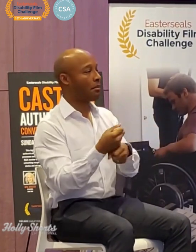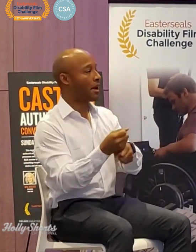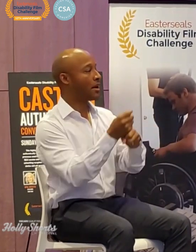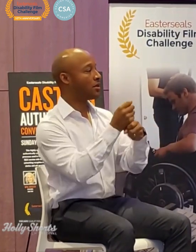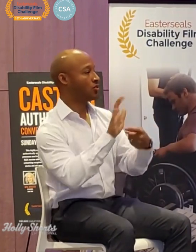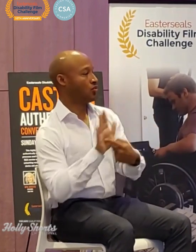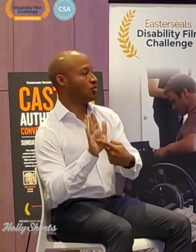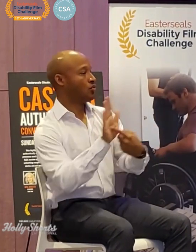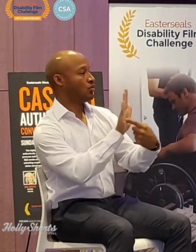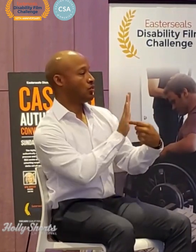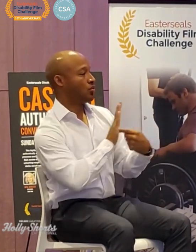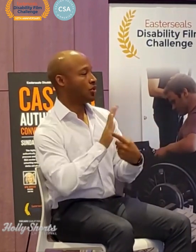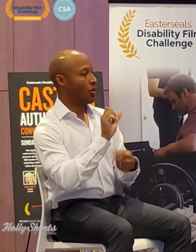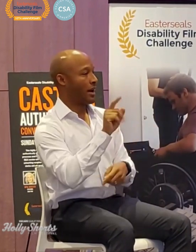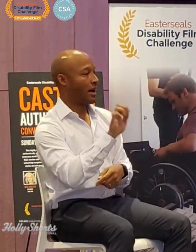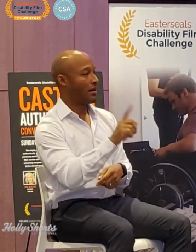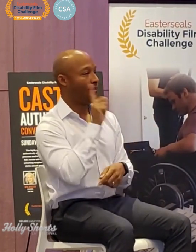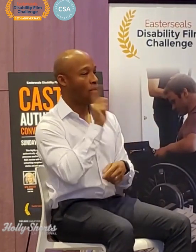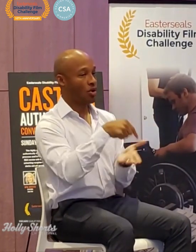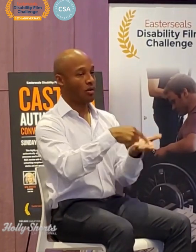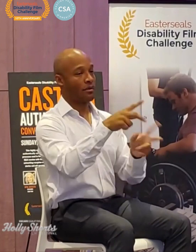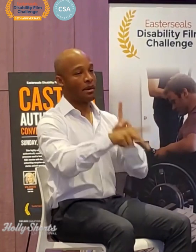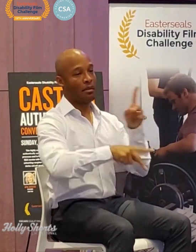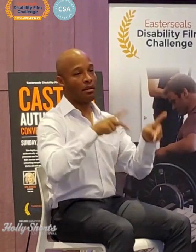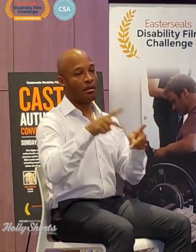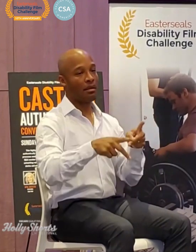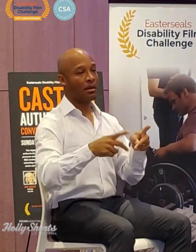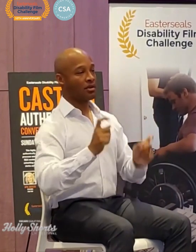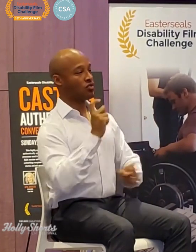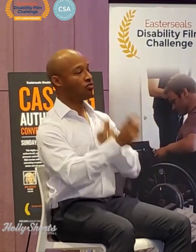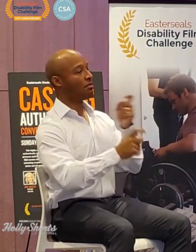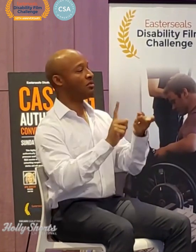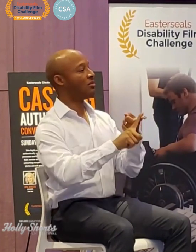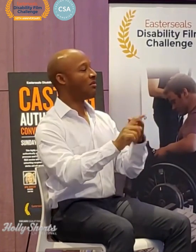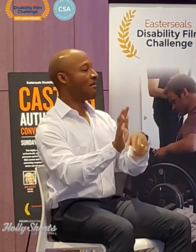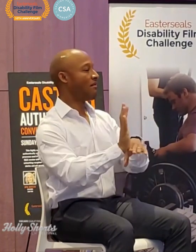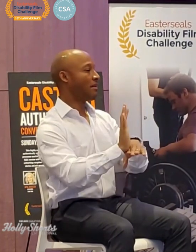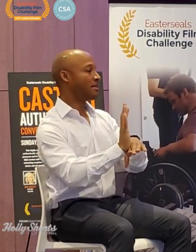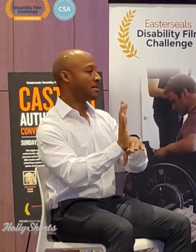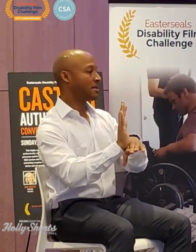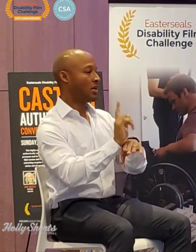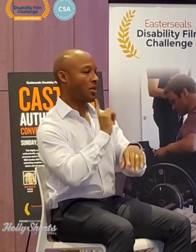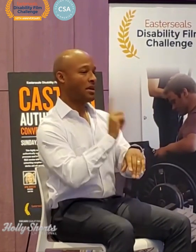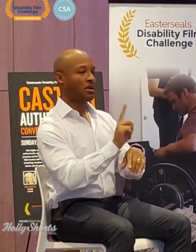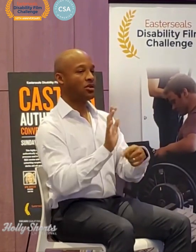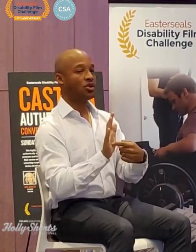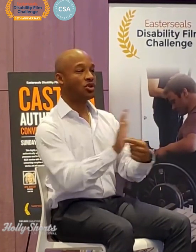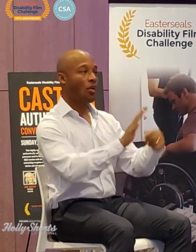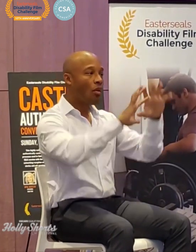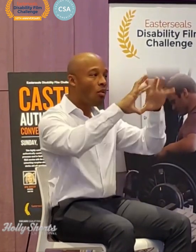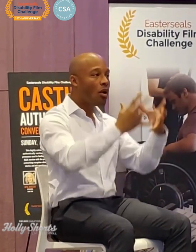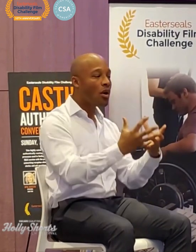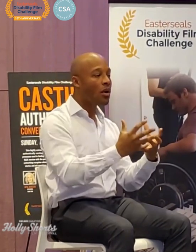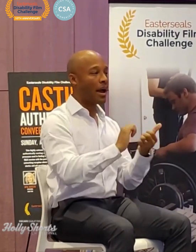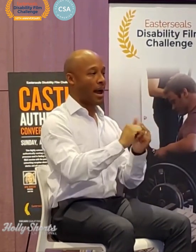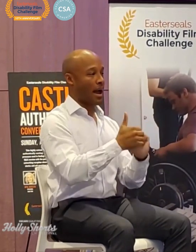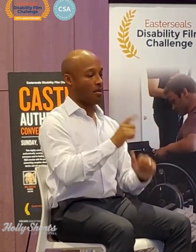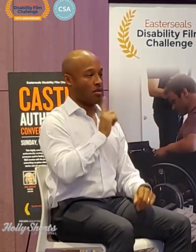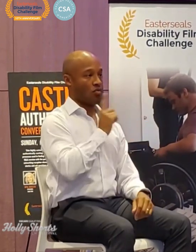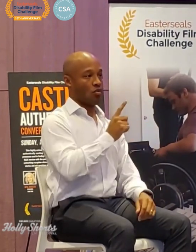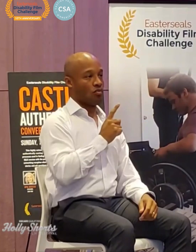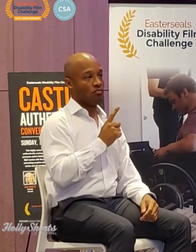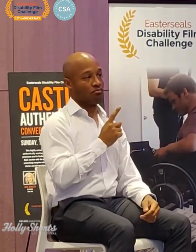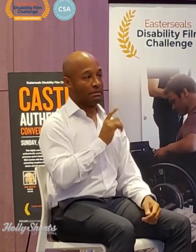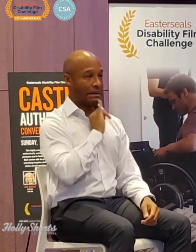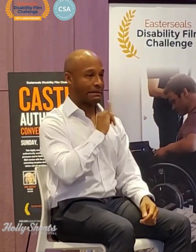to films that really show the world in the way in which it really is. So I don't know